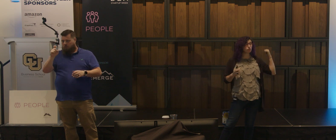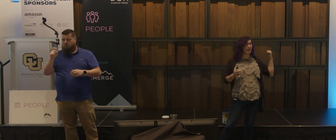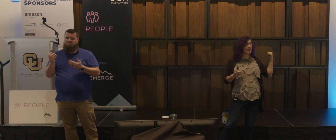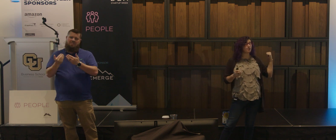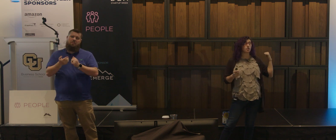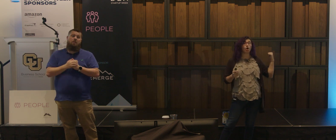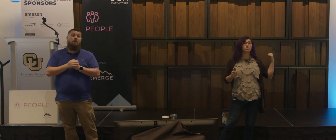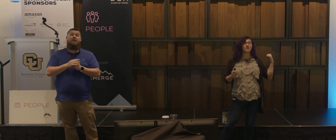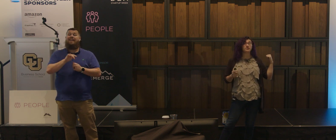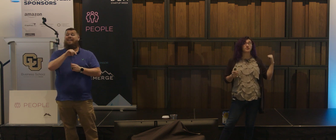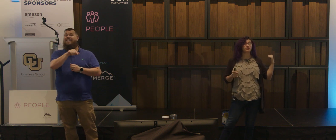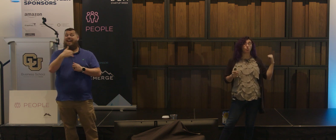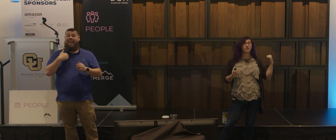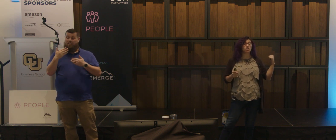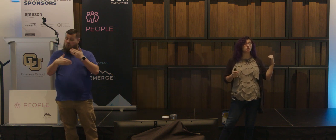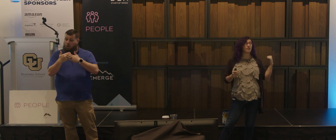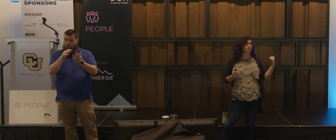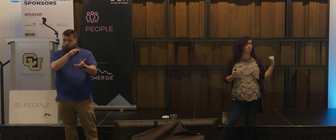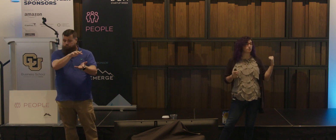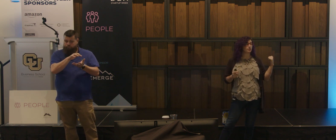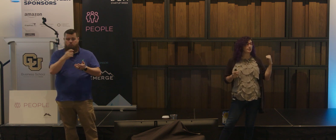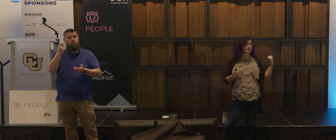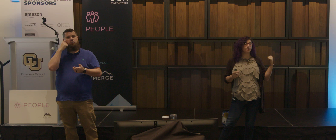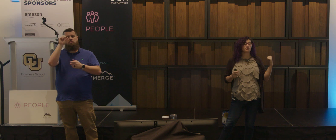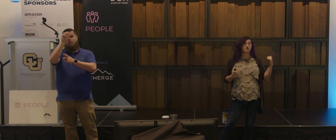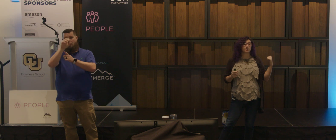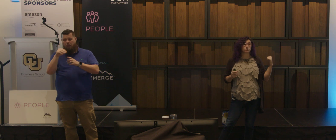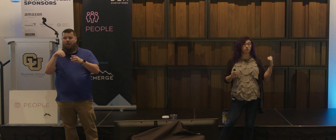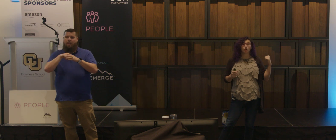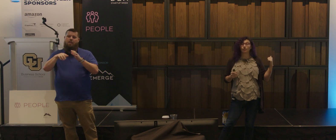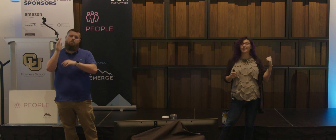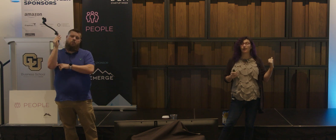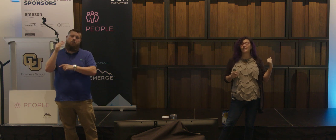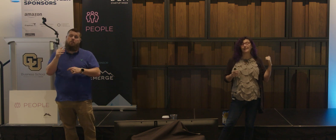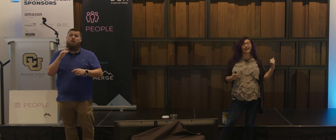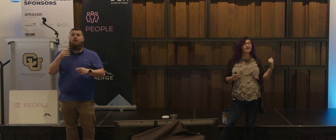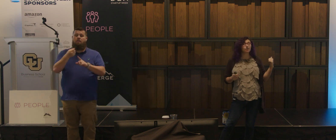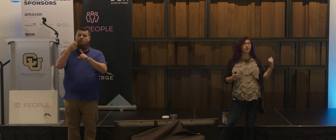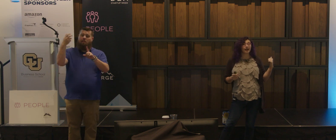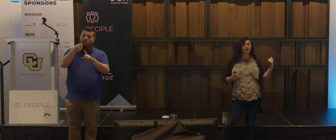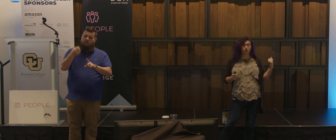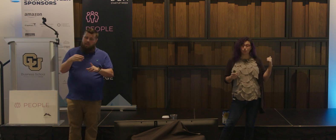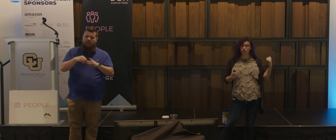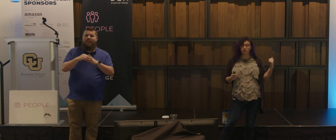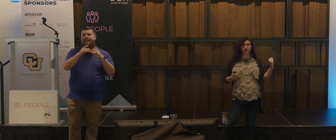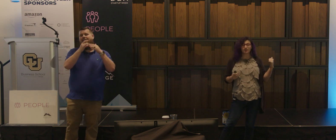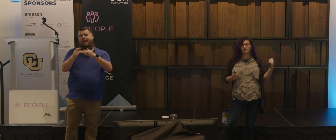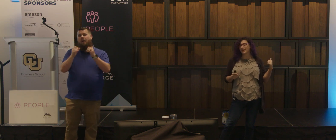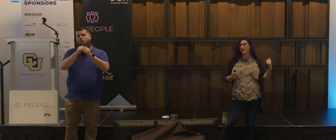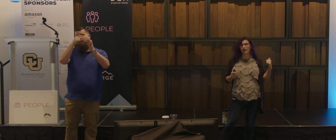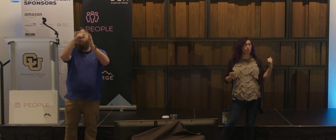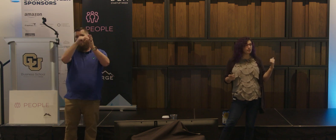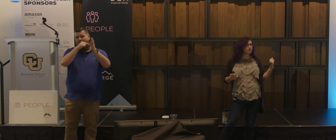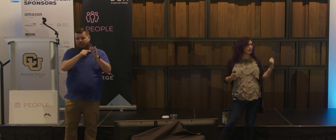It has all of that stuff that we just went through in this presentation written out in a handy little guide with